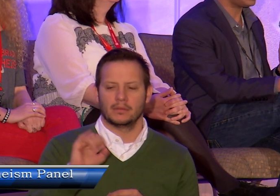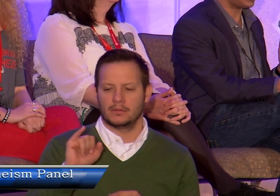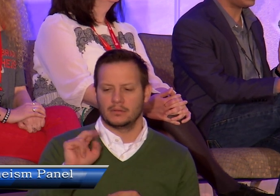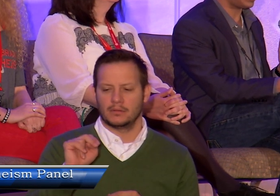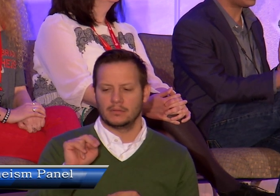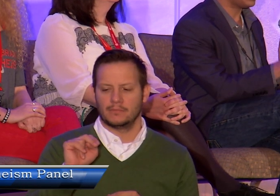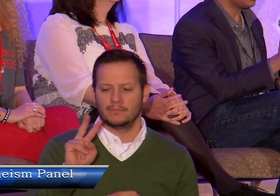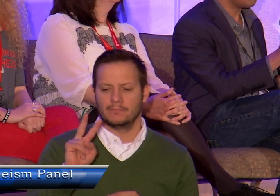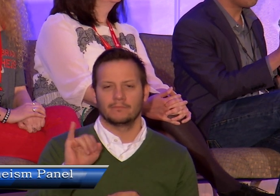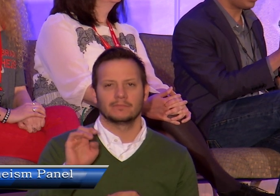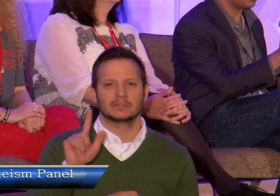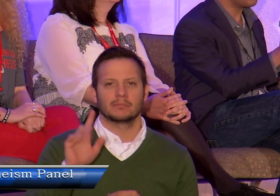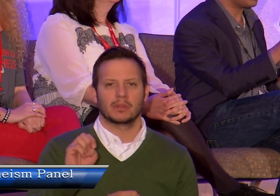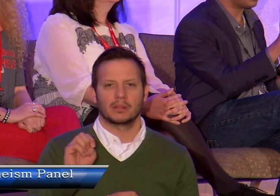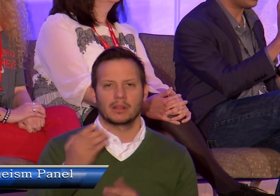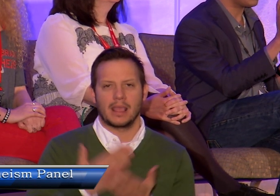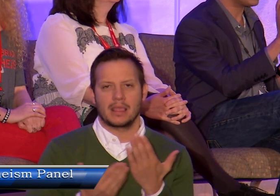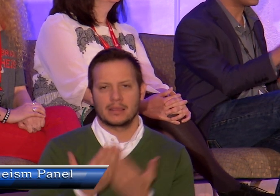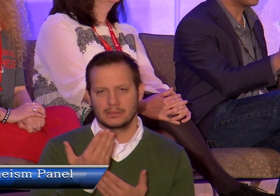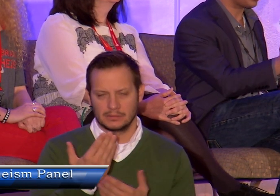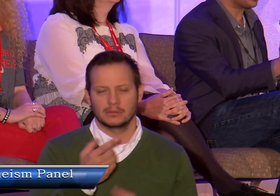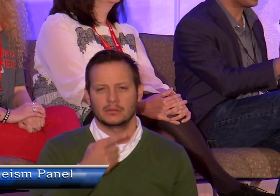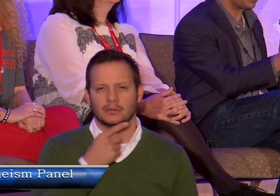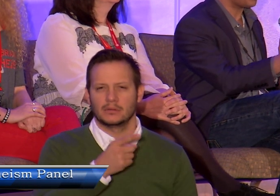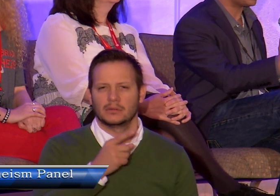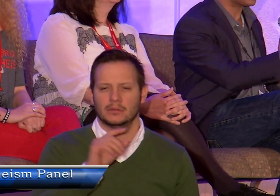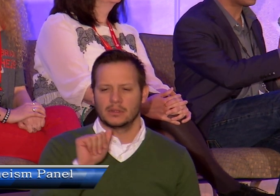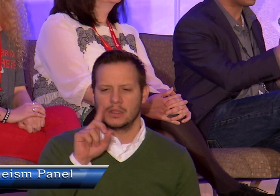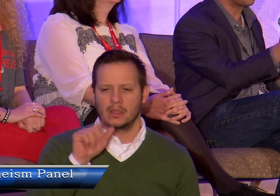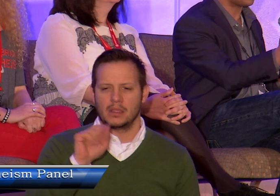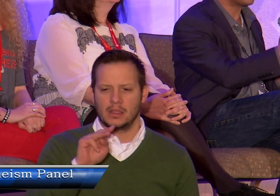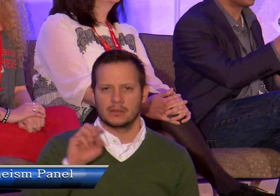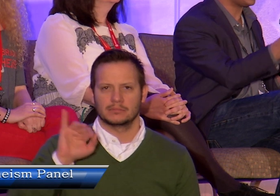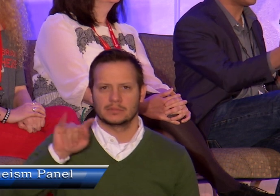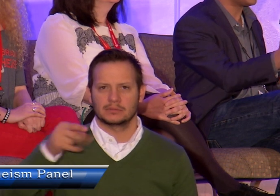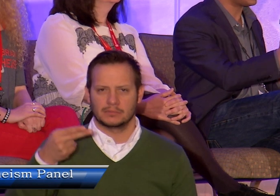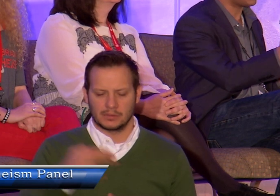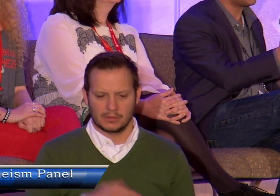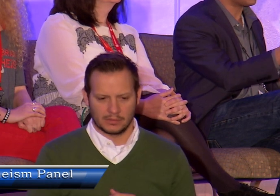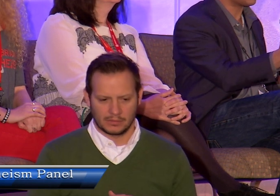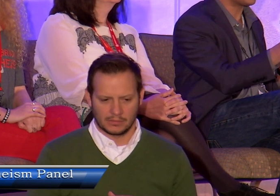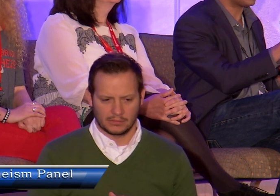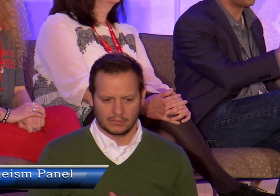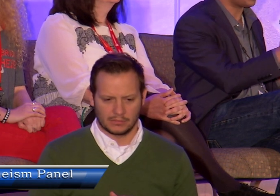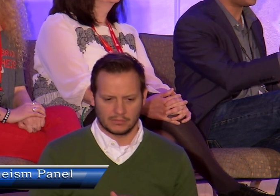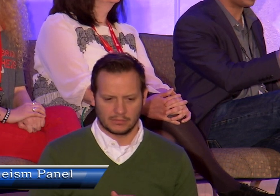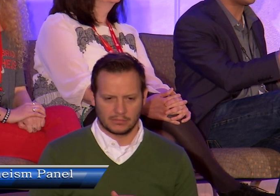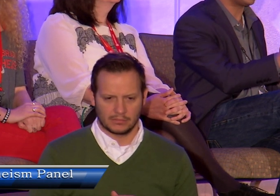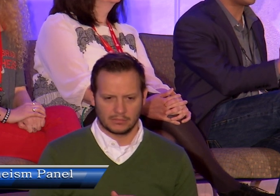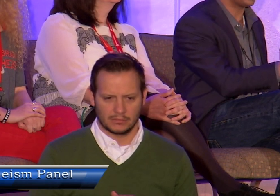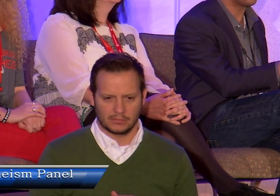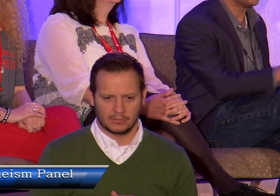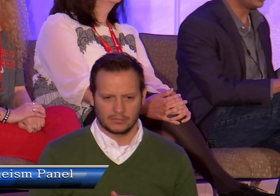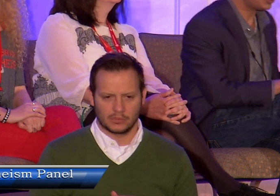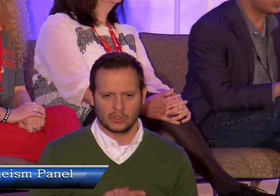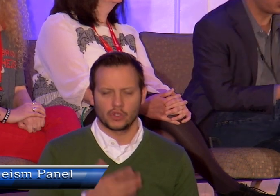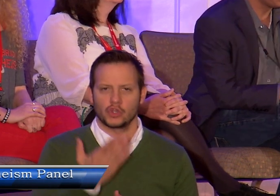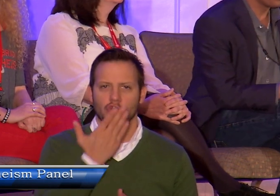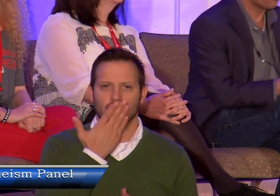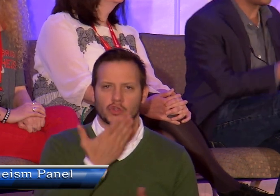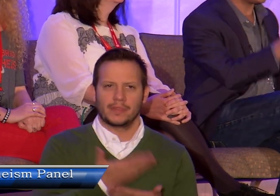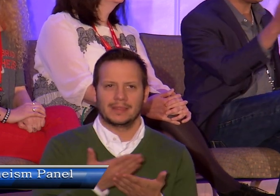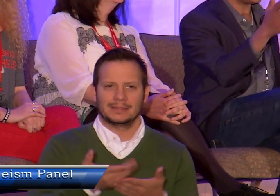that he said that good things happen as a result of consequences that are not really a result of the intention itself.